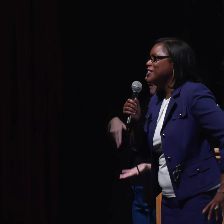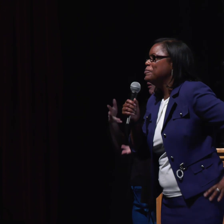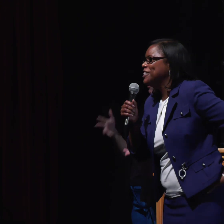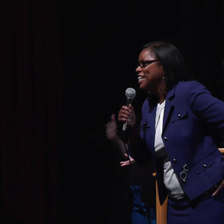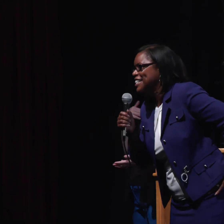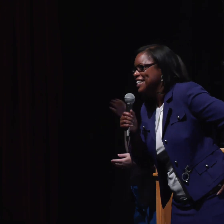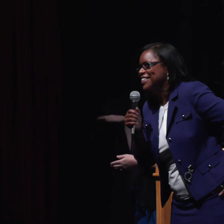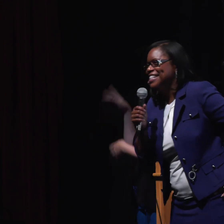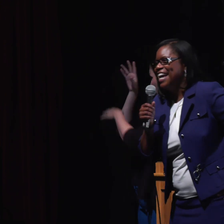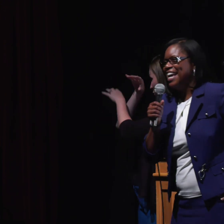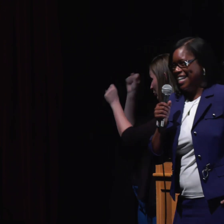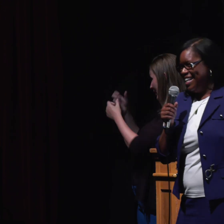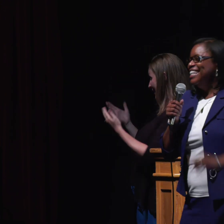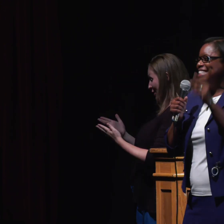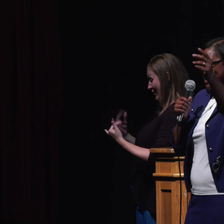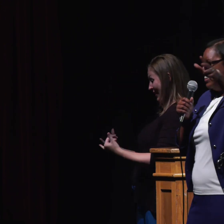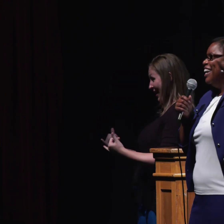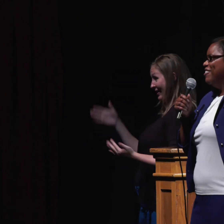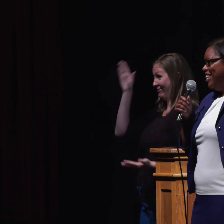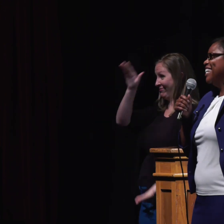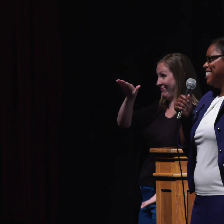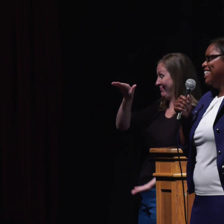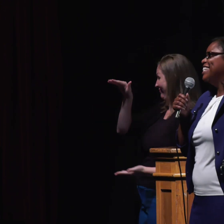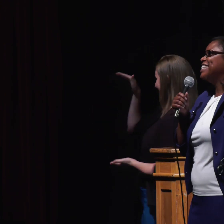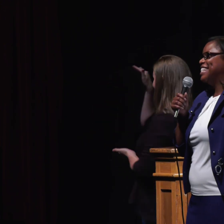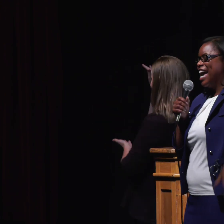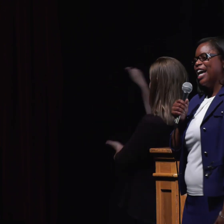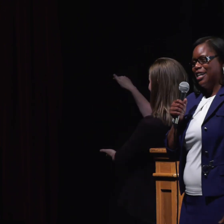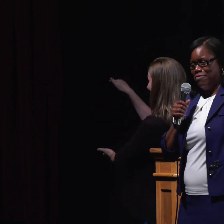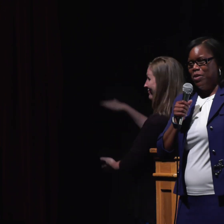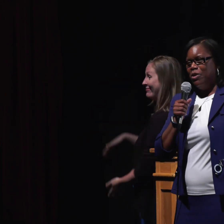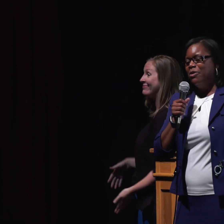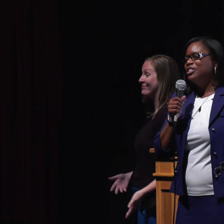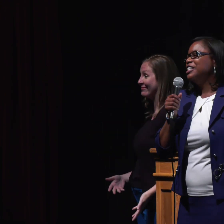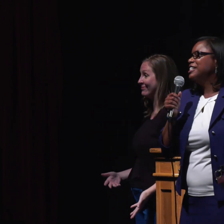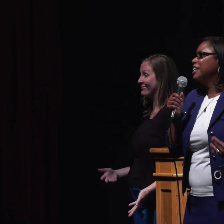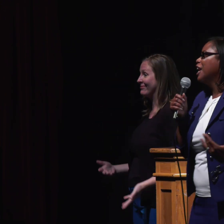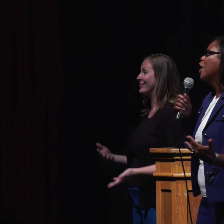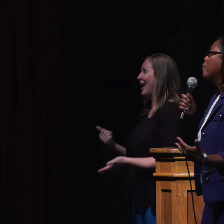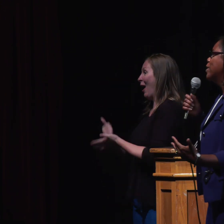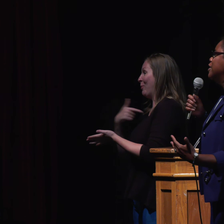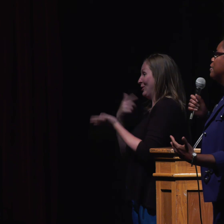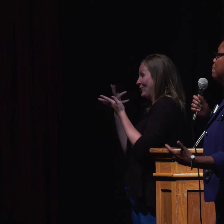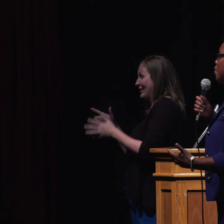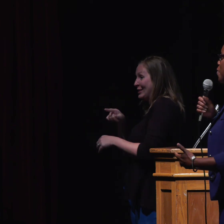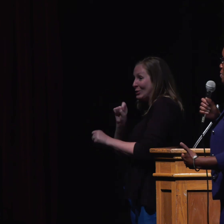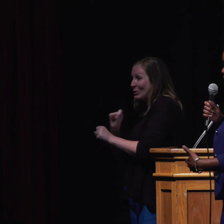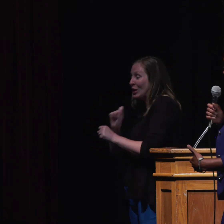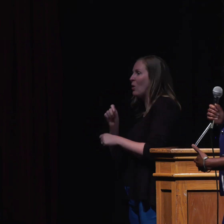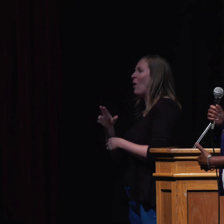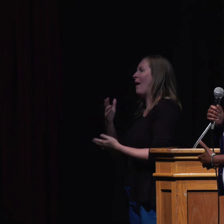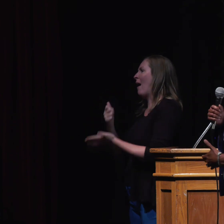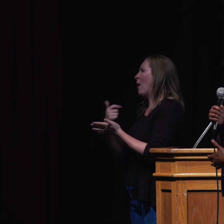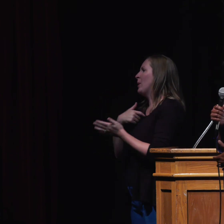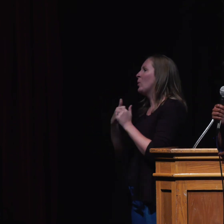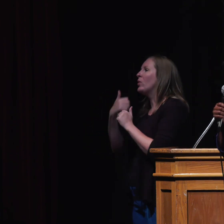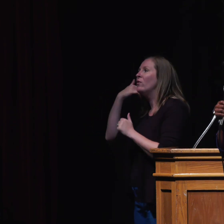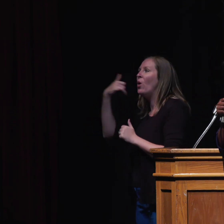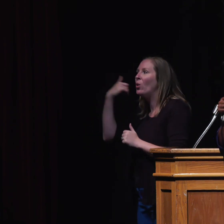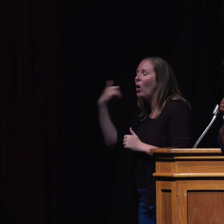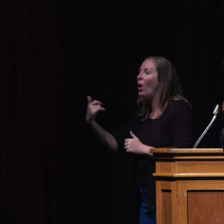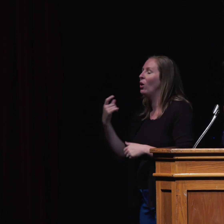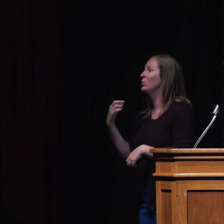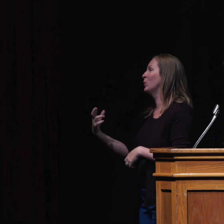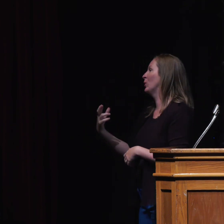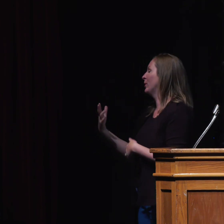like, superintendent's here today, she's gonna help me get to this stack. Or she's gonna help with some phone calls,